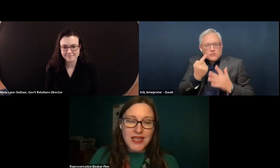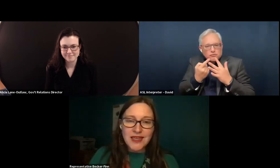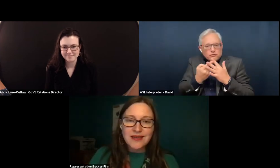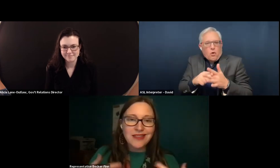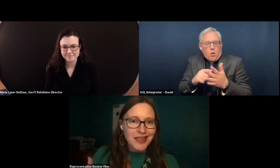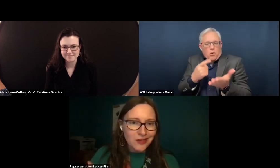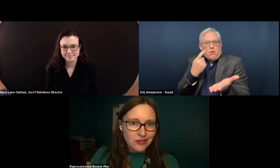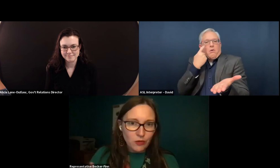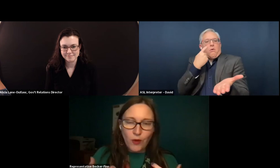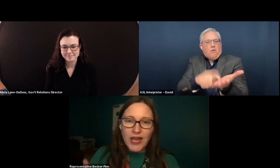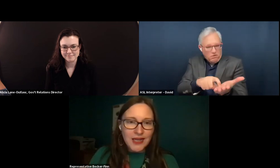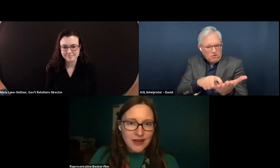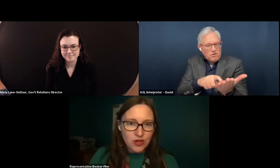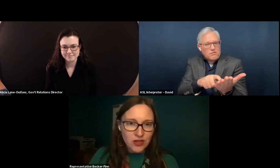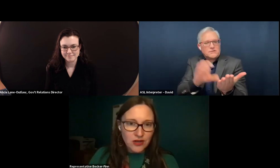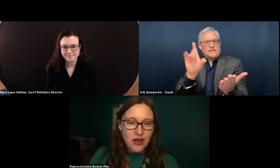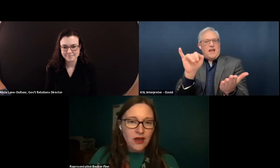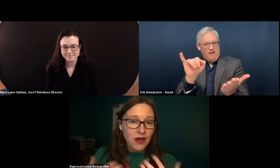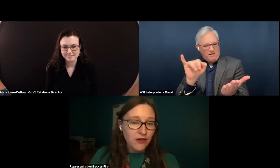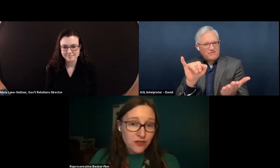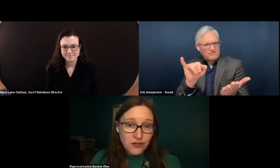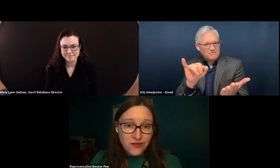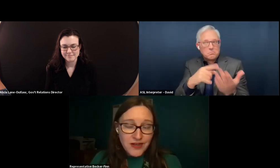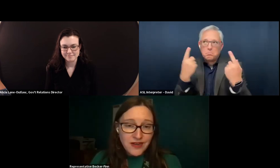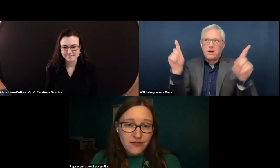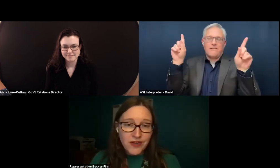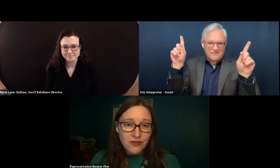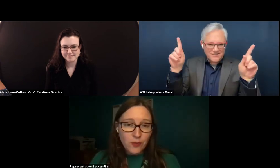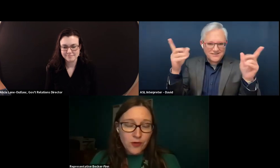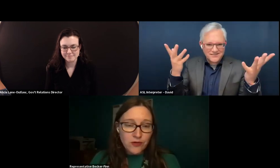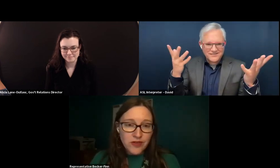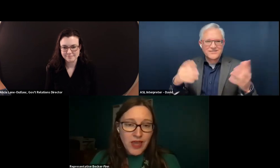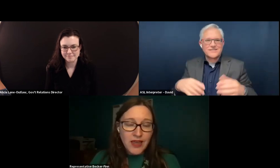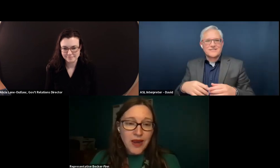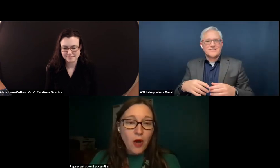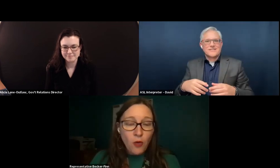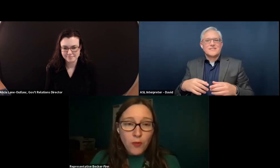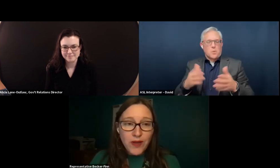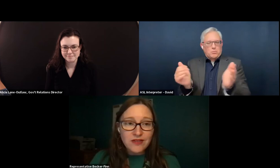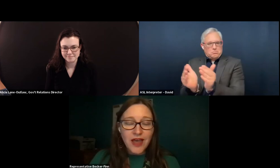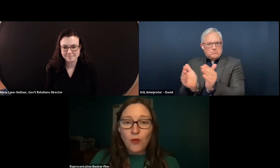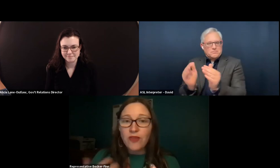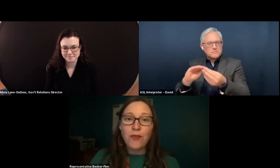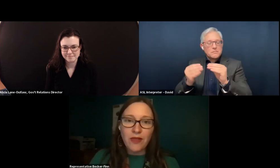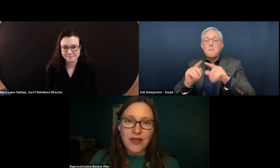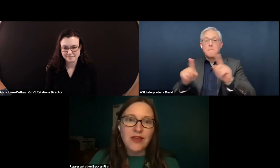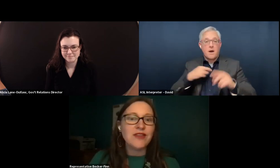any legal recognition of certified deaf interpreters. And my hope is that with a bill like this and